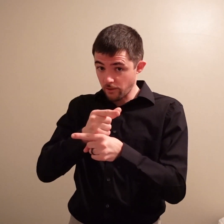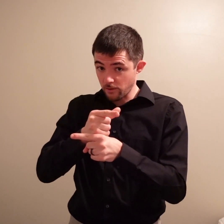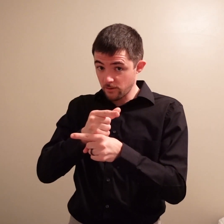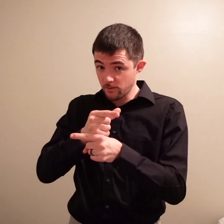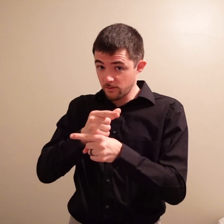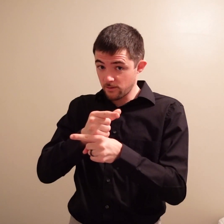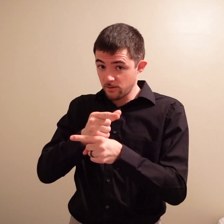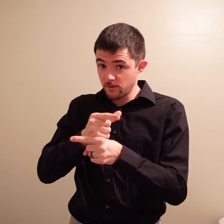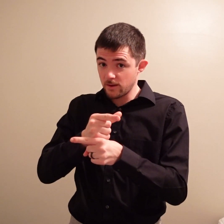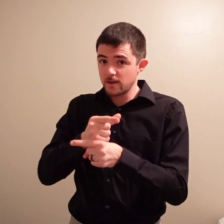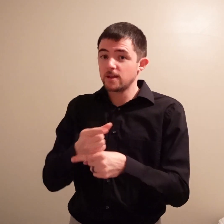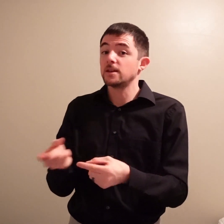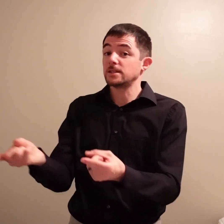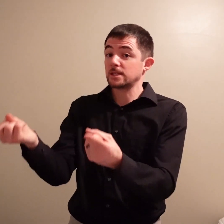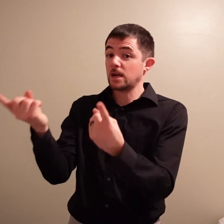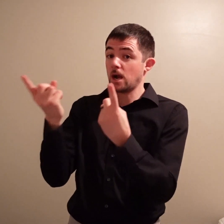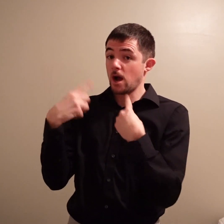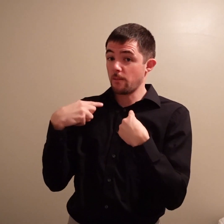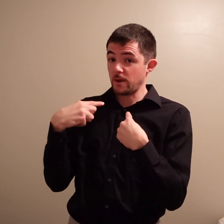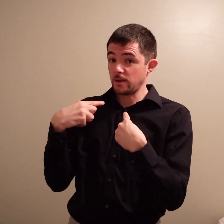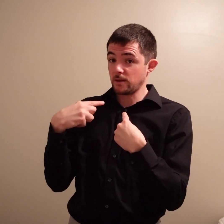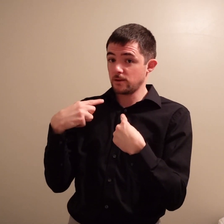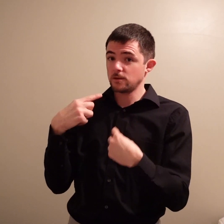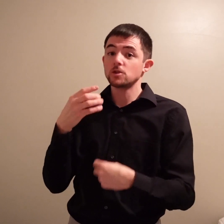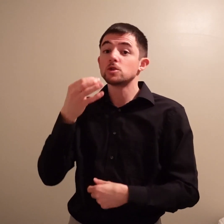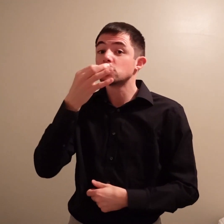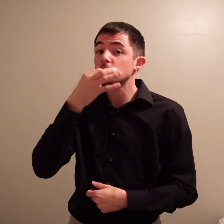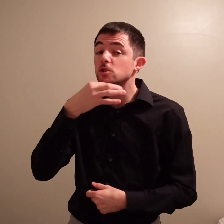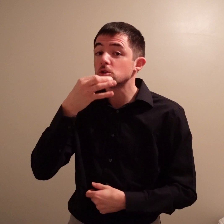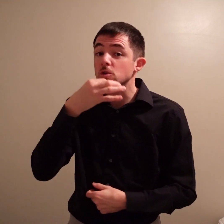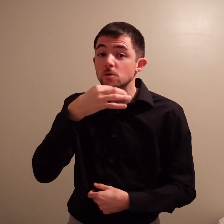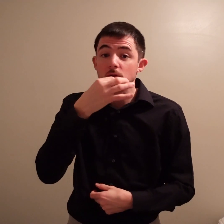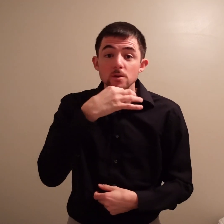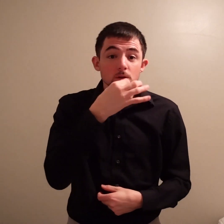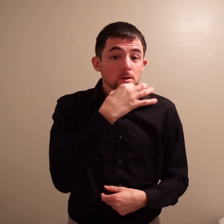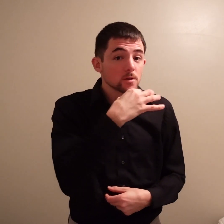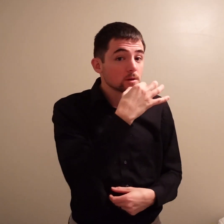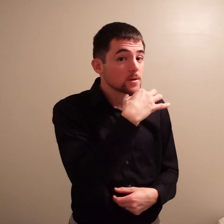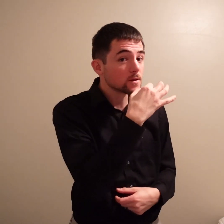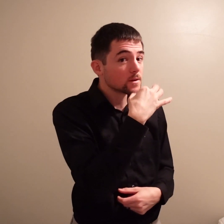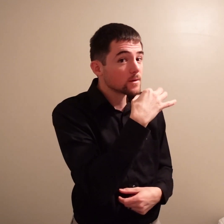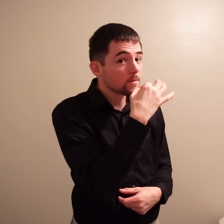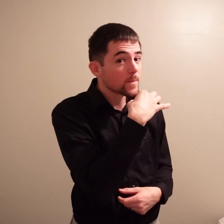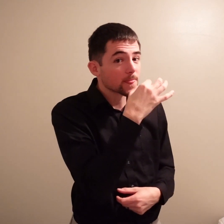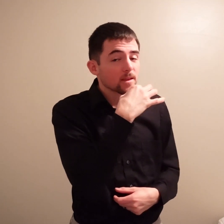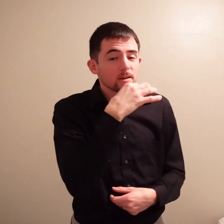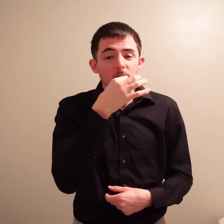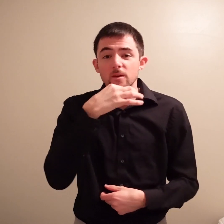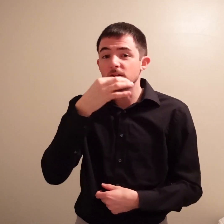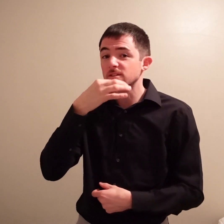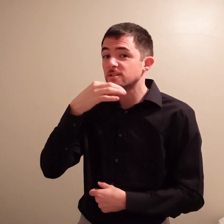brother is coming soon. Now we learned soon at the